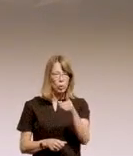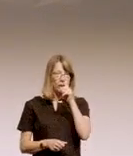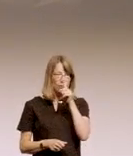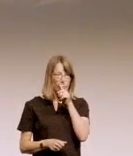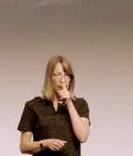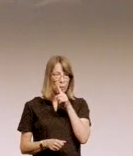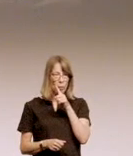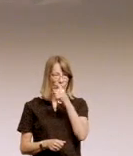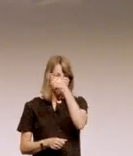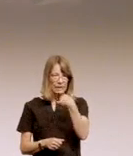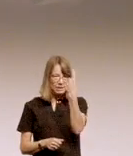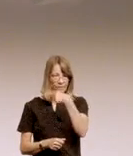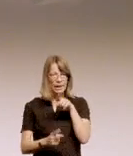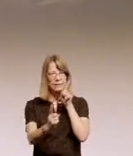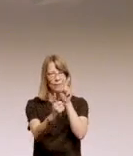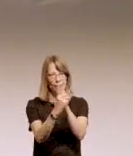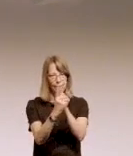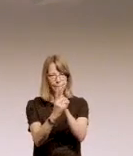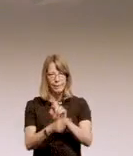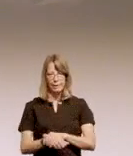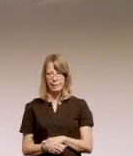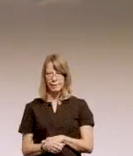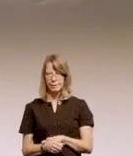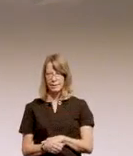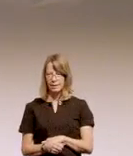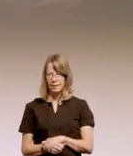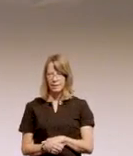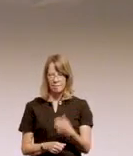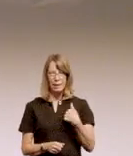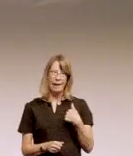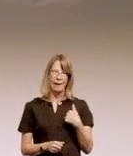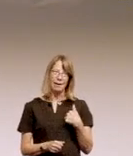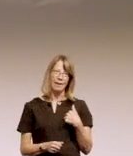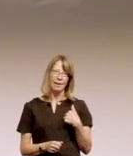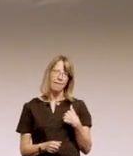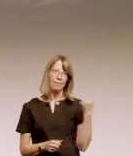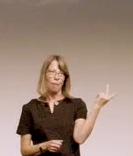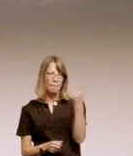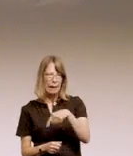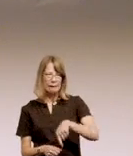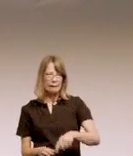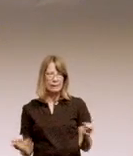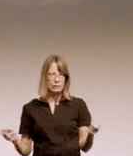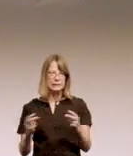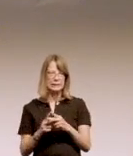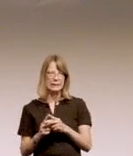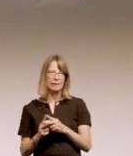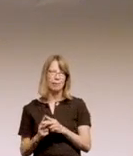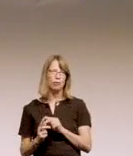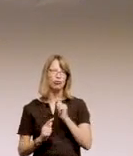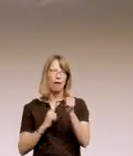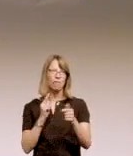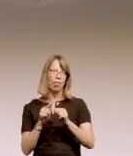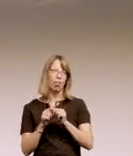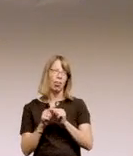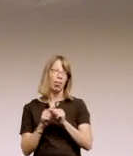face-to-face. By no means is this my first time in Sydney this year. I've been up and down the east coast of Australia more